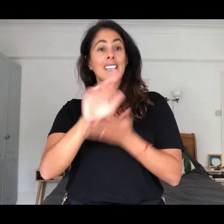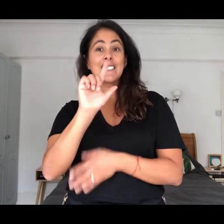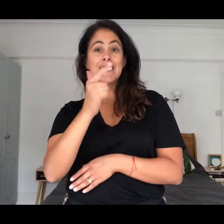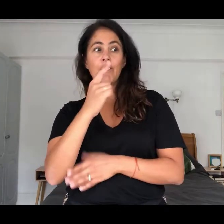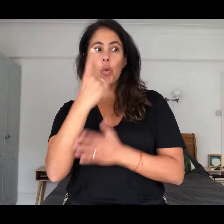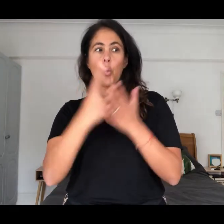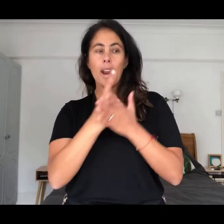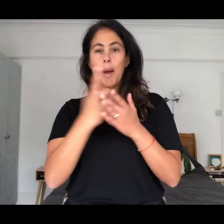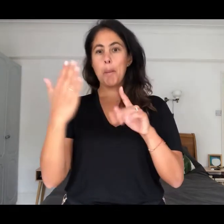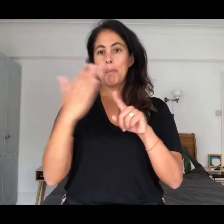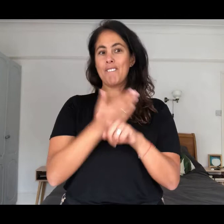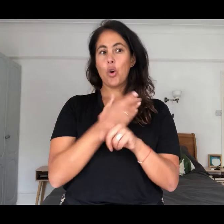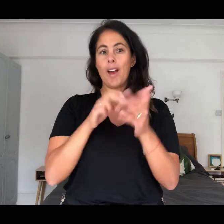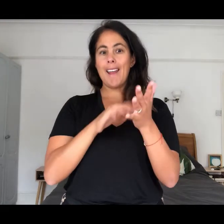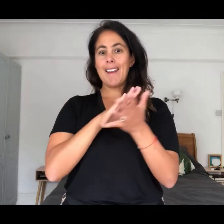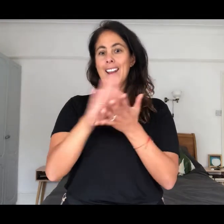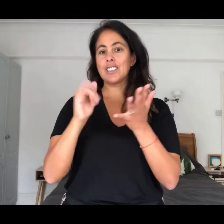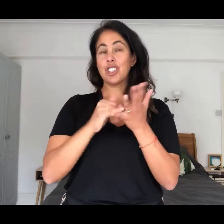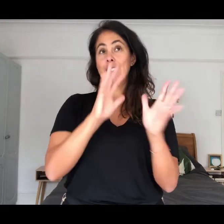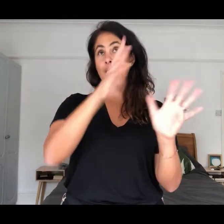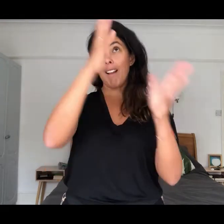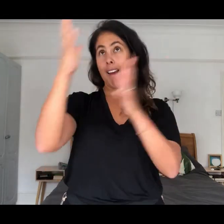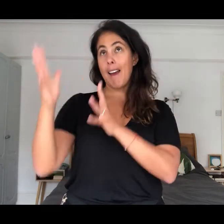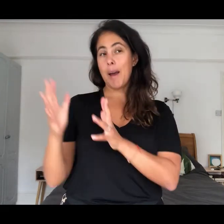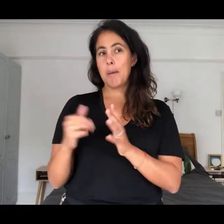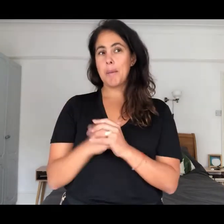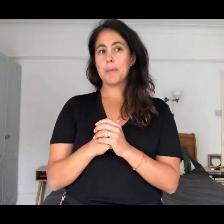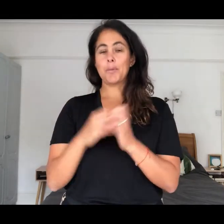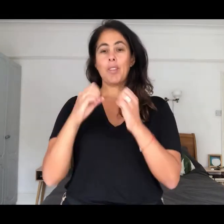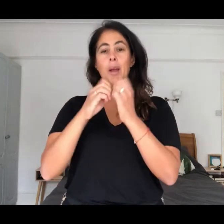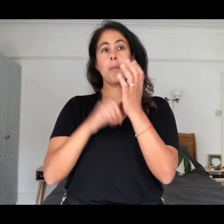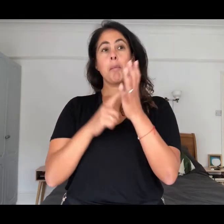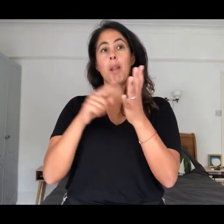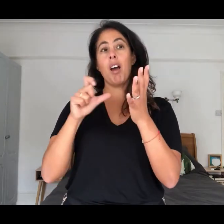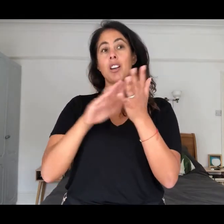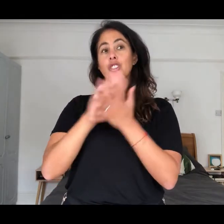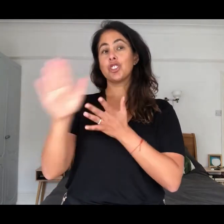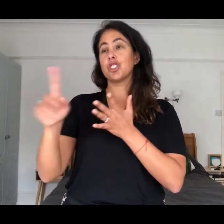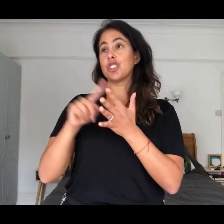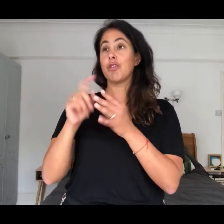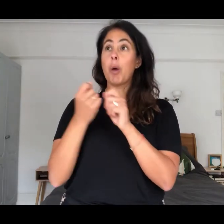before the NHS clapping. Blanche, over the road, kiss.